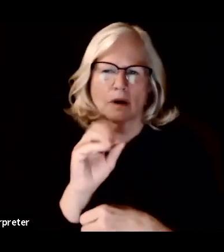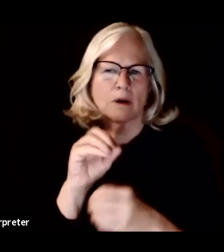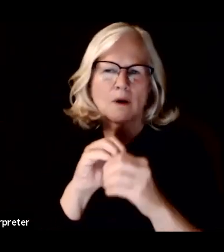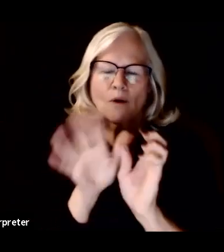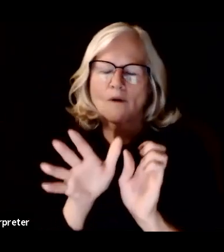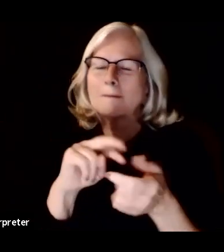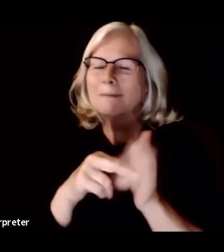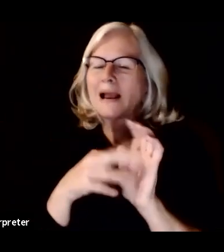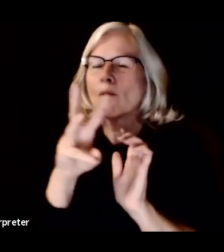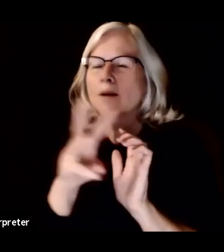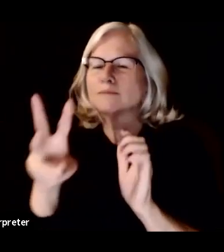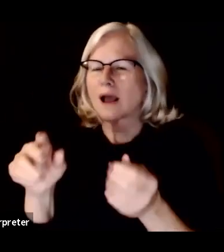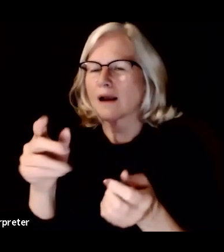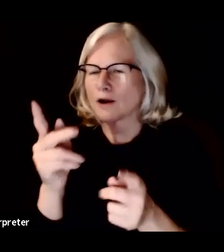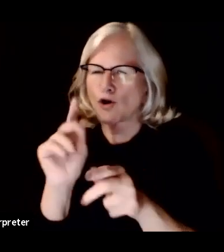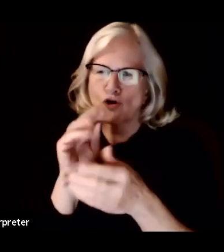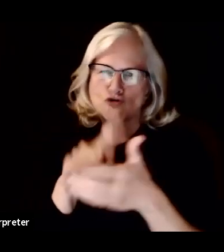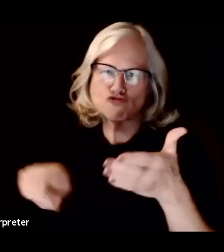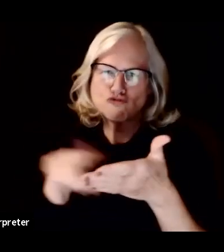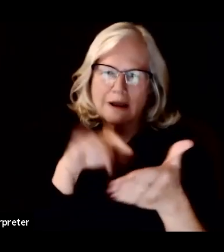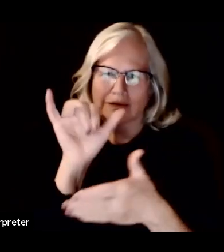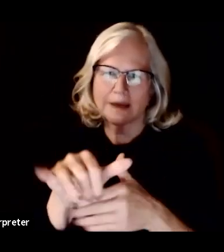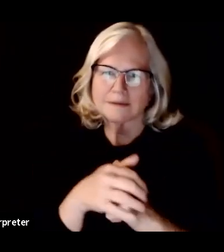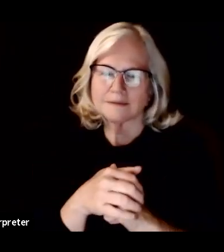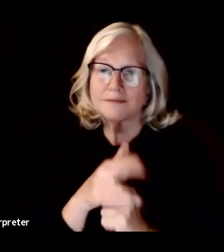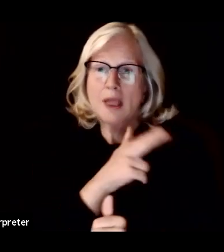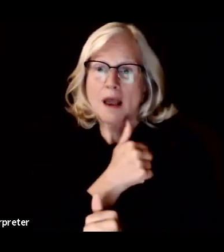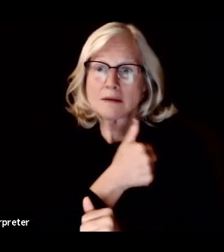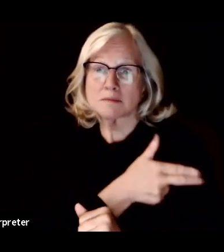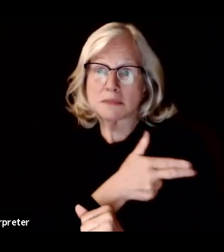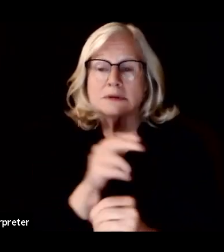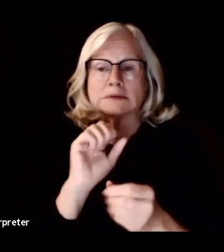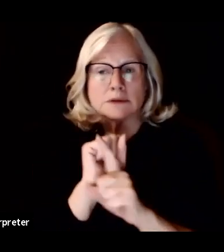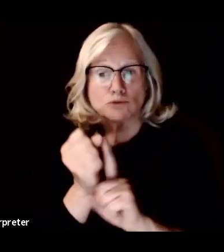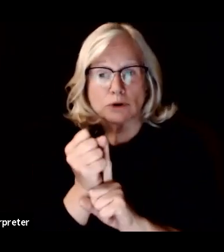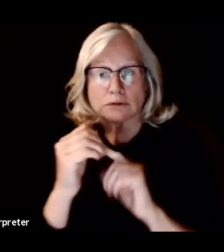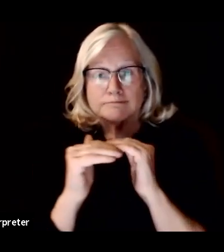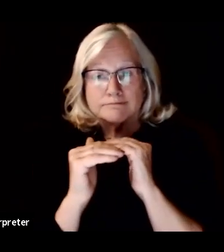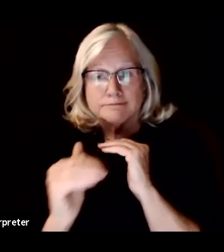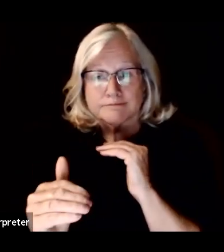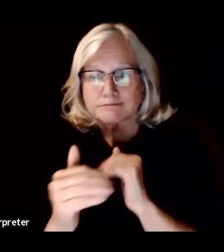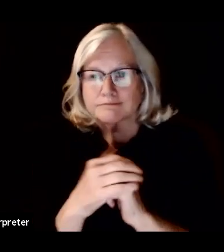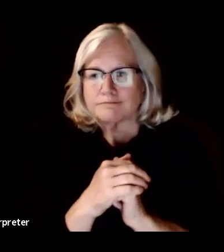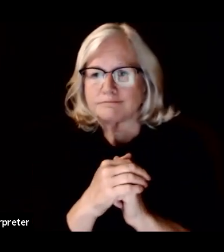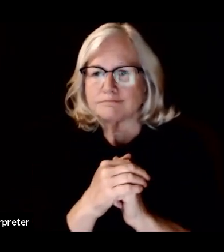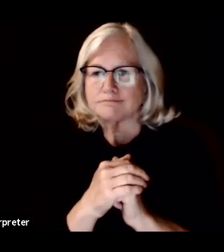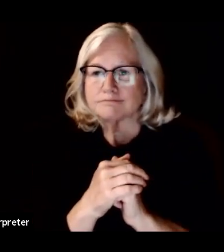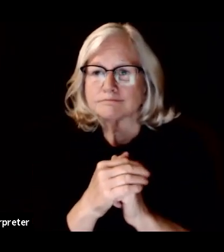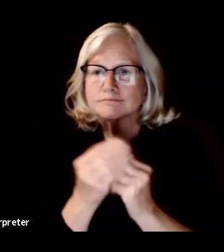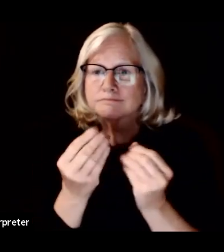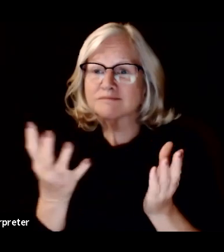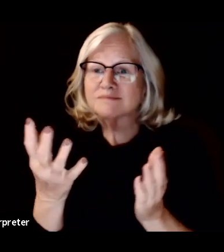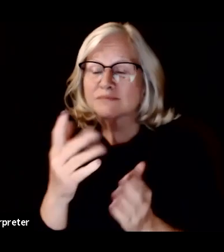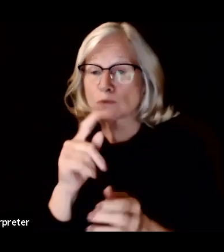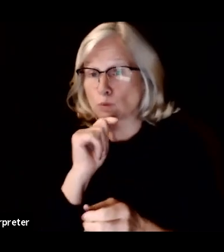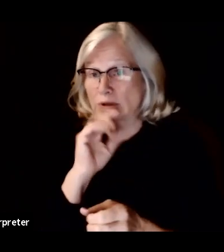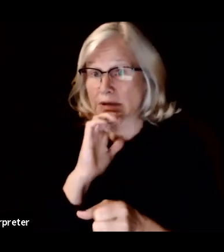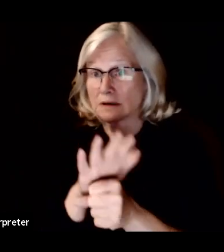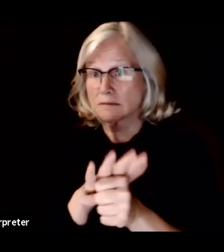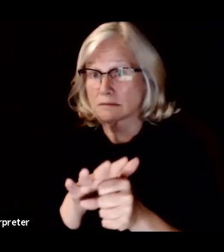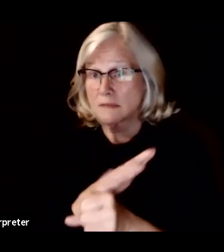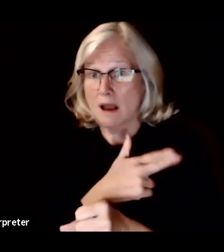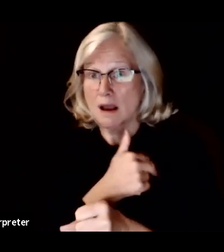quite stable. As we've said a number of times, our hospitals around Minnesota, particularly in the metro area, are quite full, but not